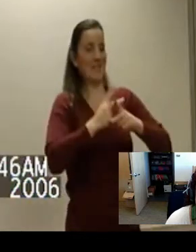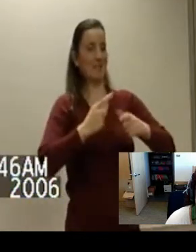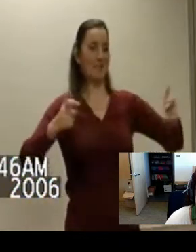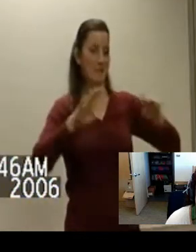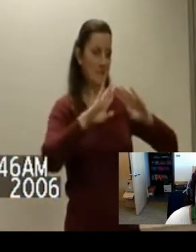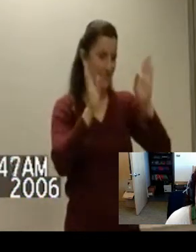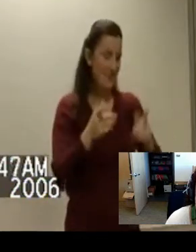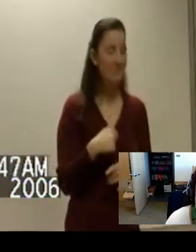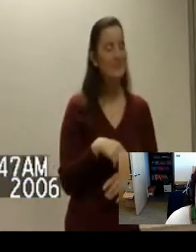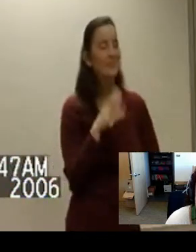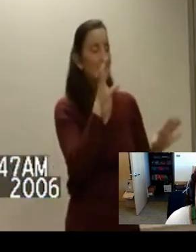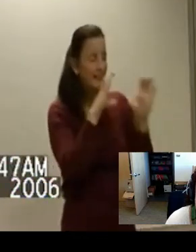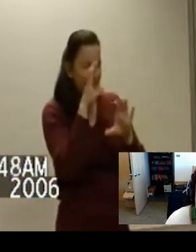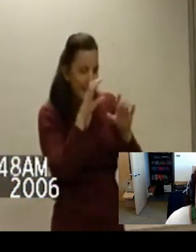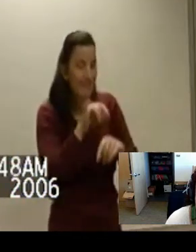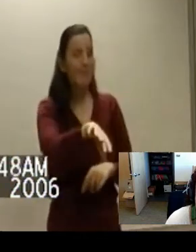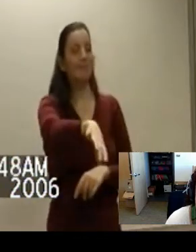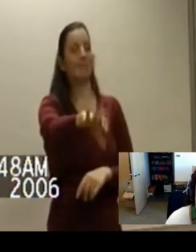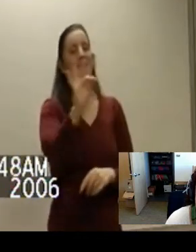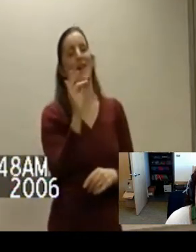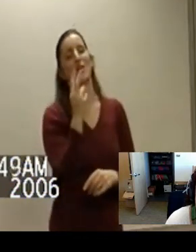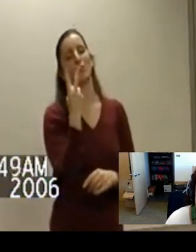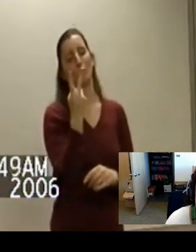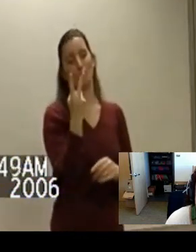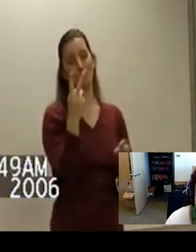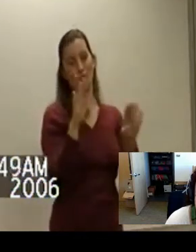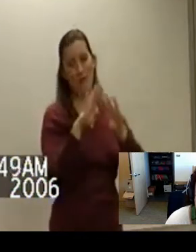We had 2 dogs and 2 cats, so we needed room for them.